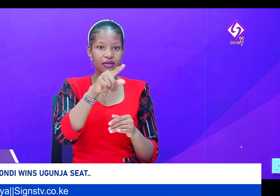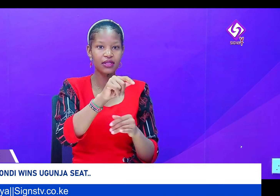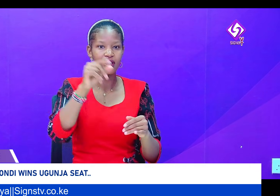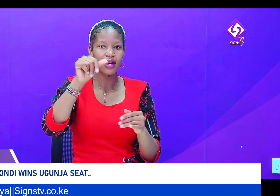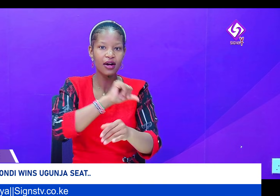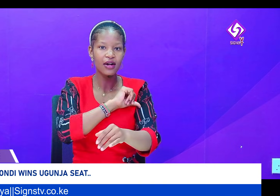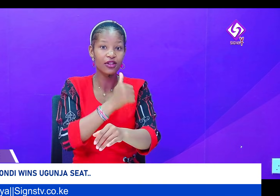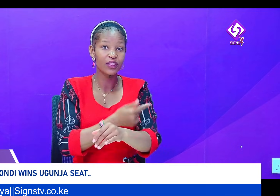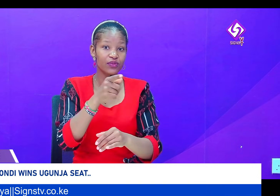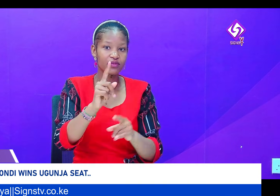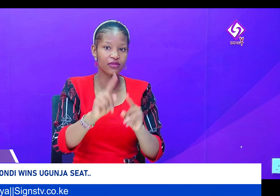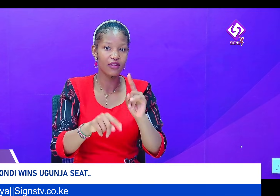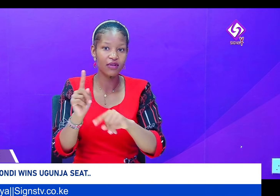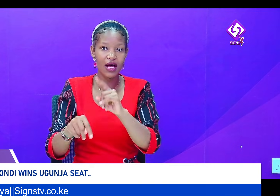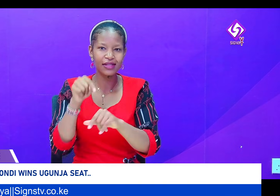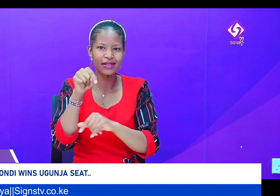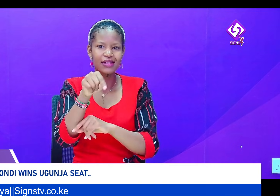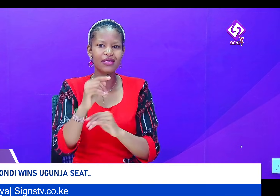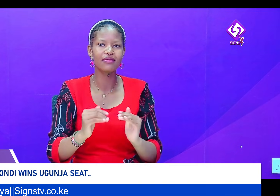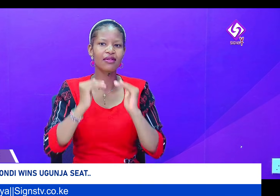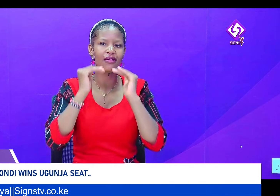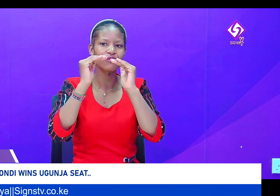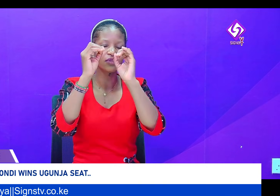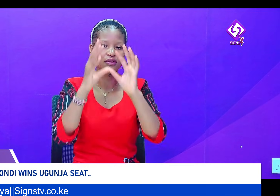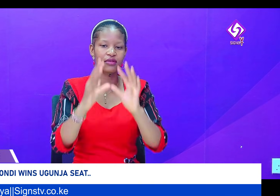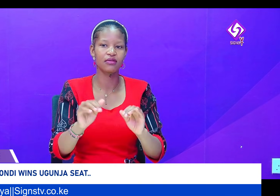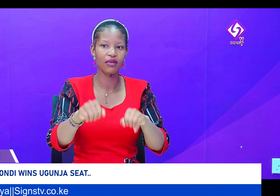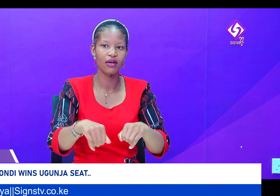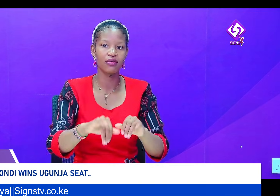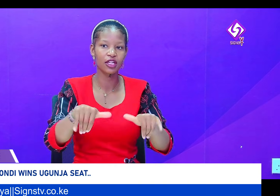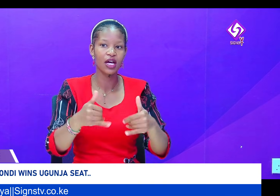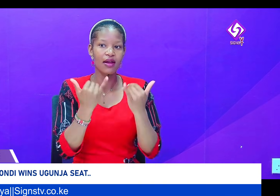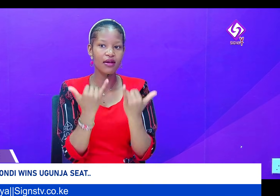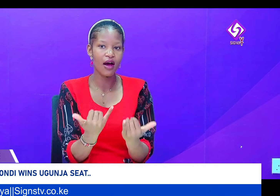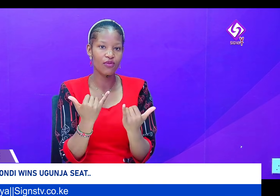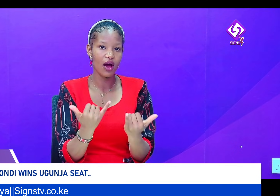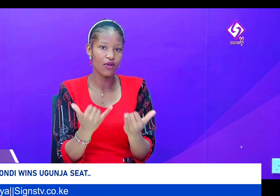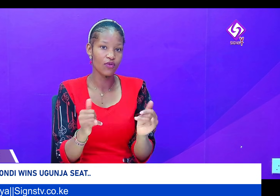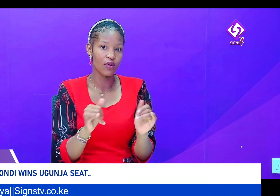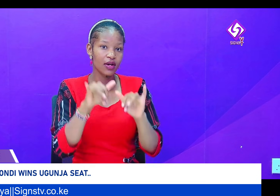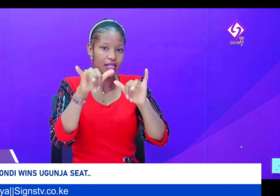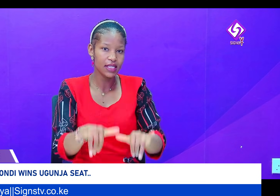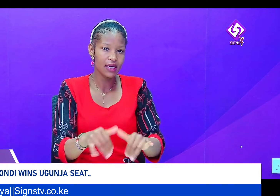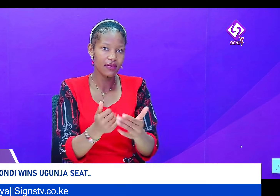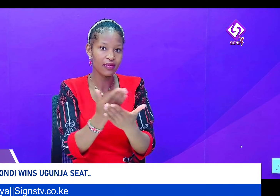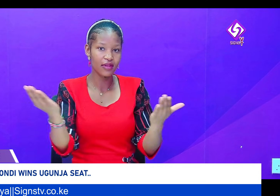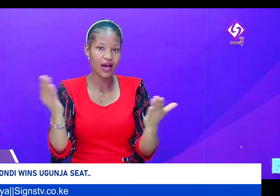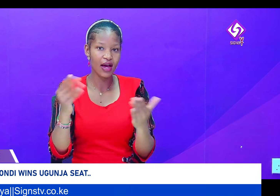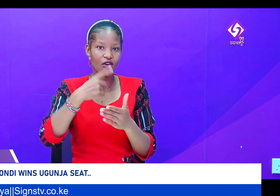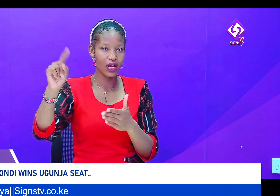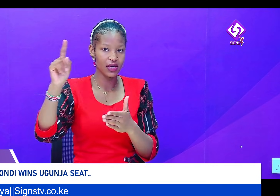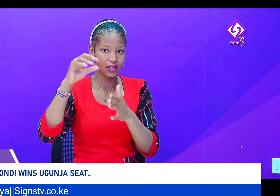Instead of automatic relocation upon promotion, teachers can now stay at their current station without being